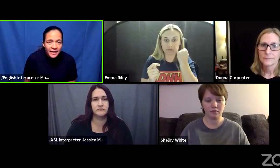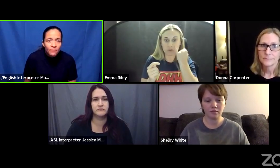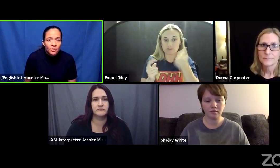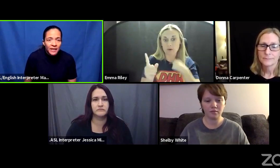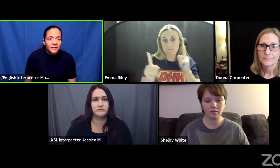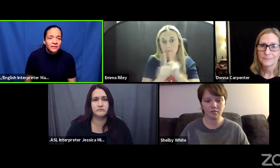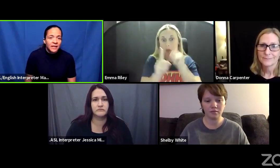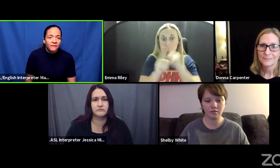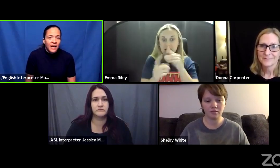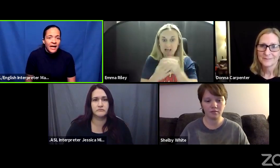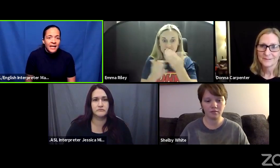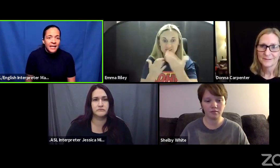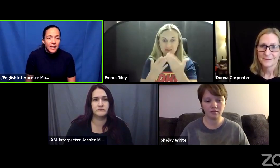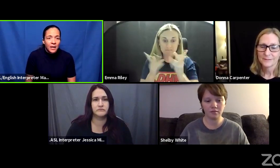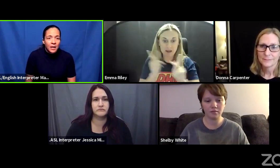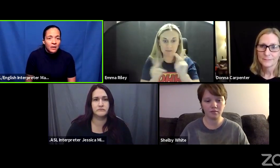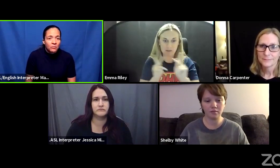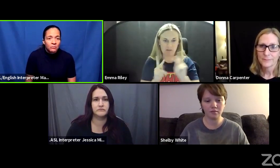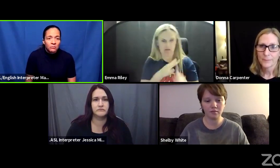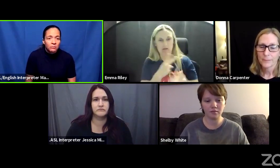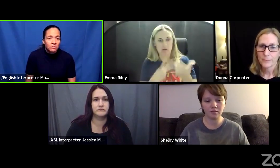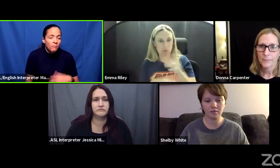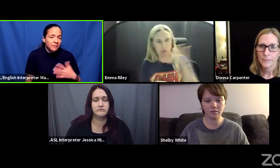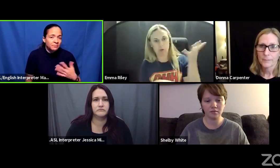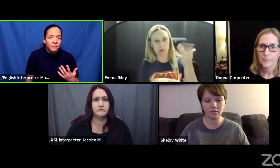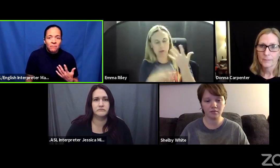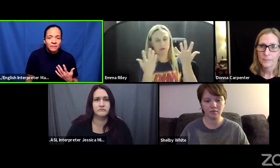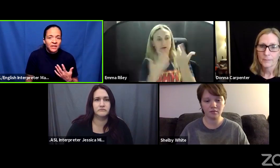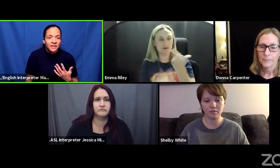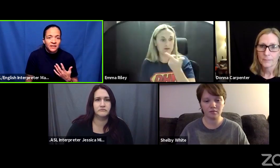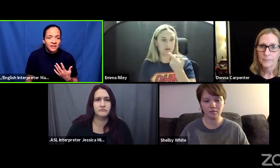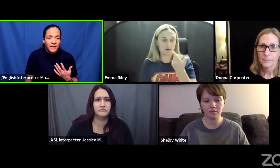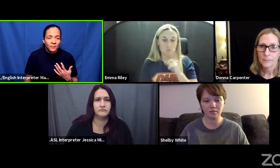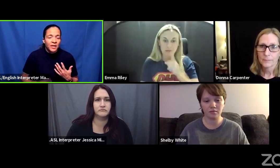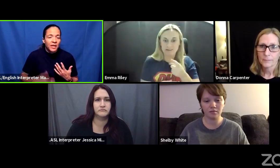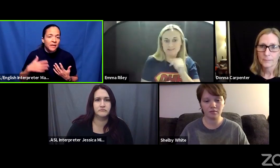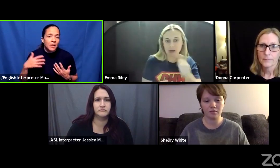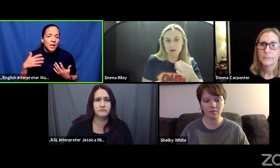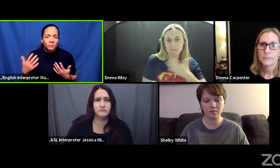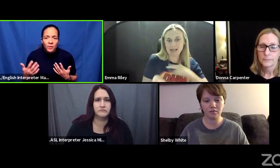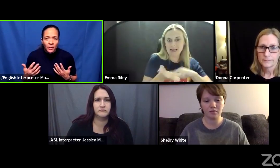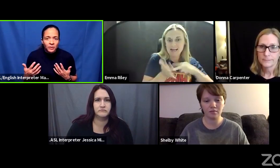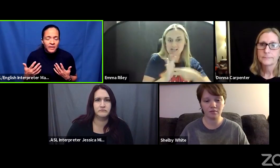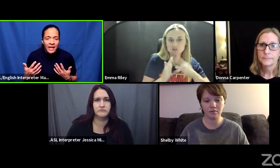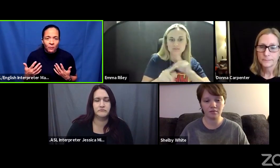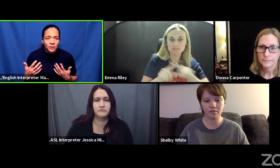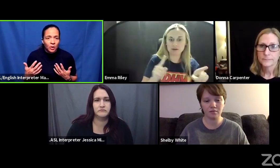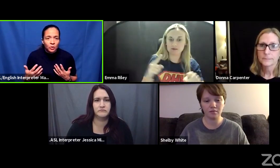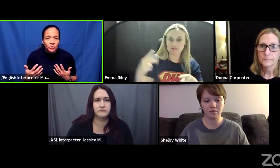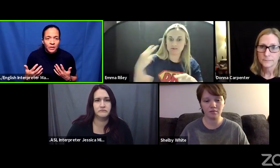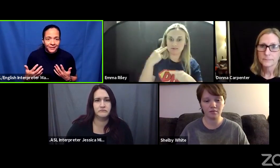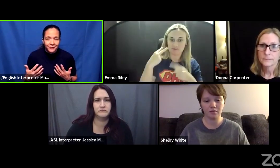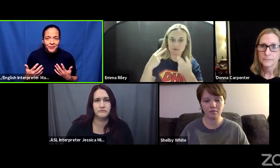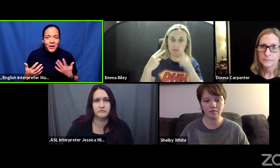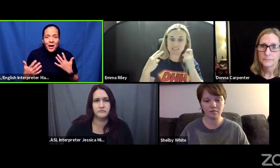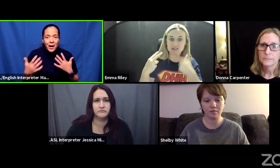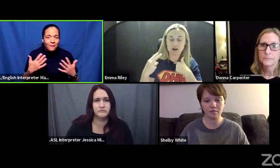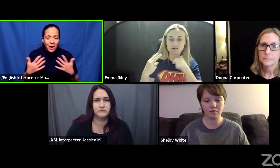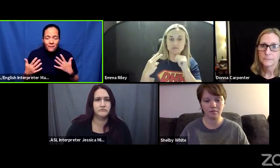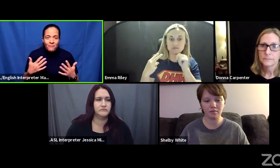One example is if I bumped into something and the person was